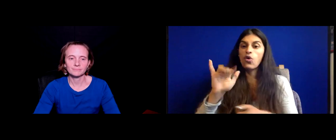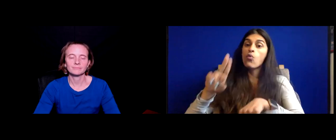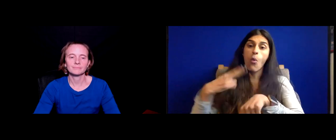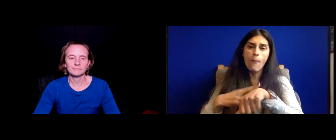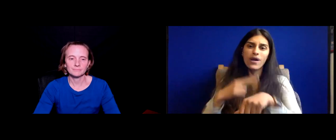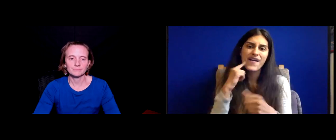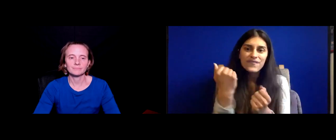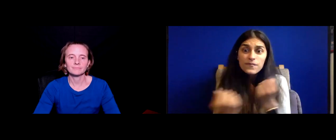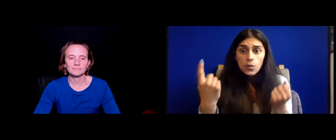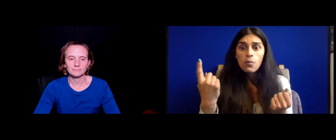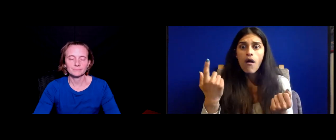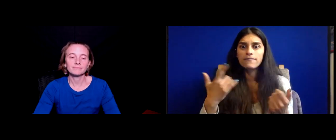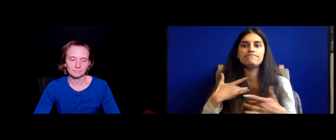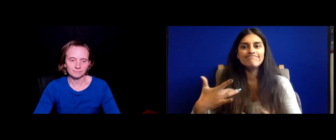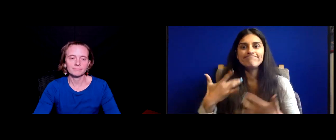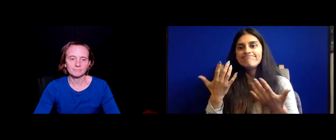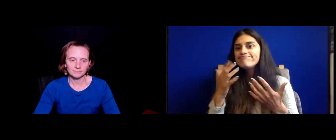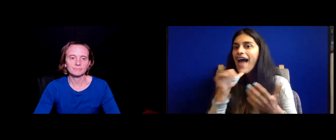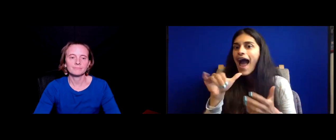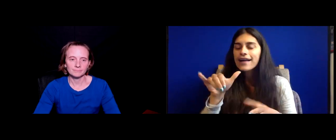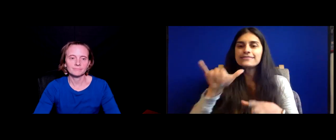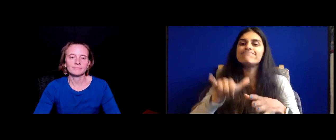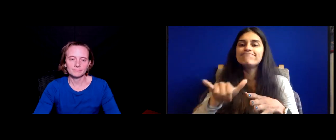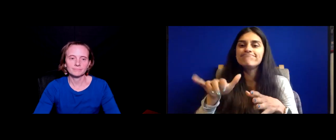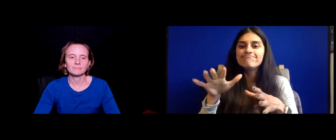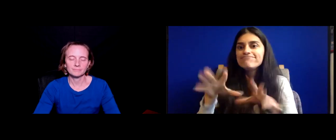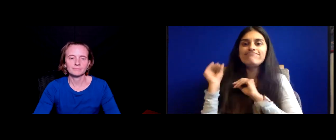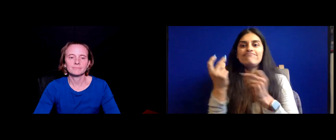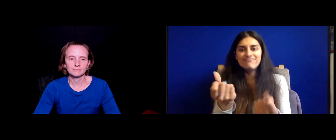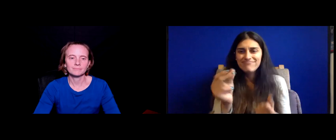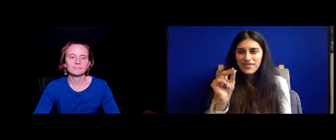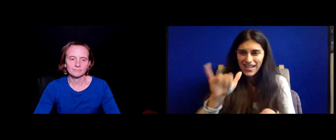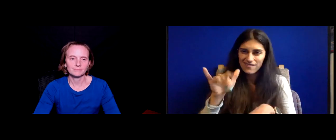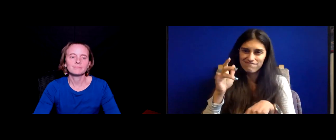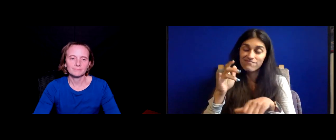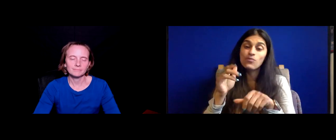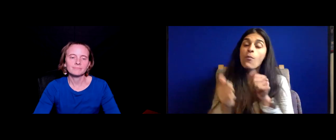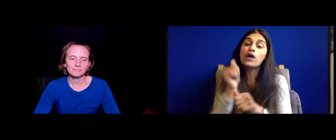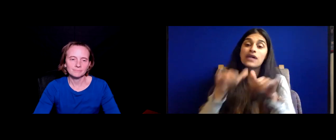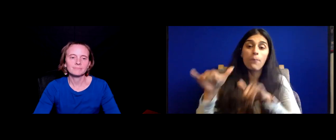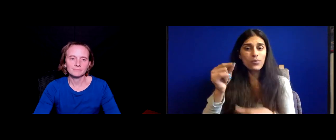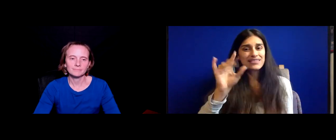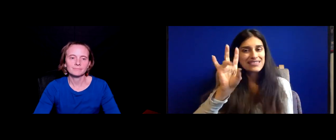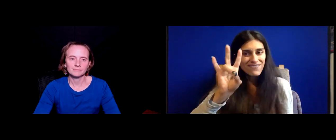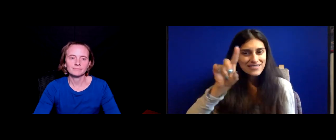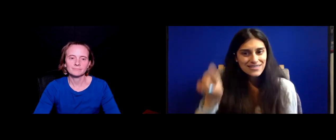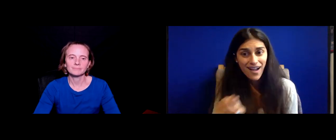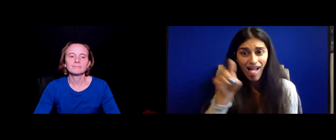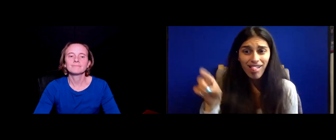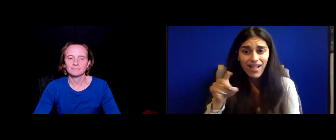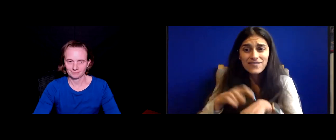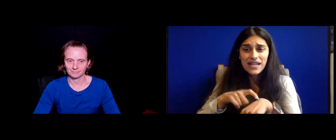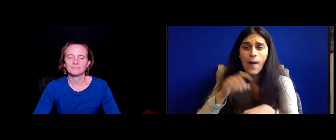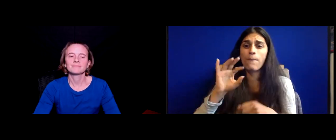7-year process of what I thought was normal for everybody. So it wasn't something that you could just walk